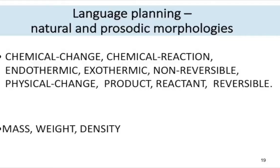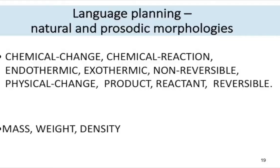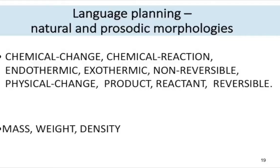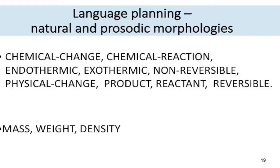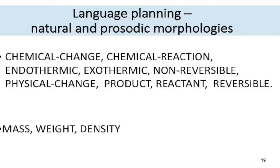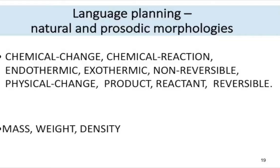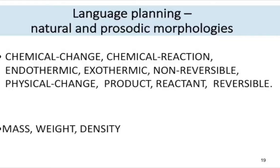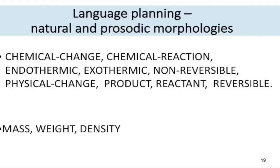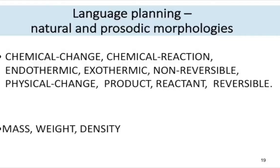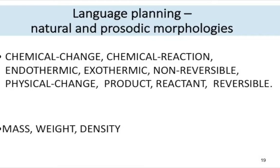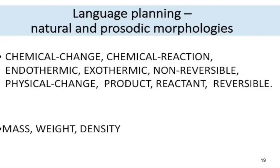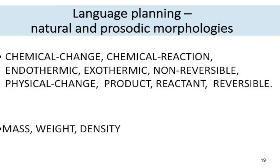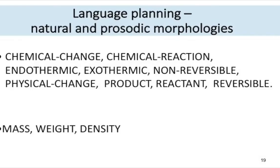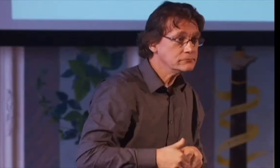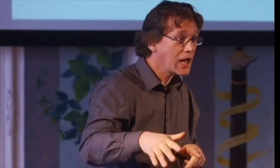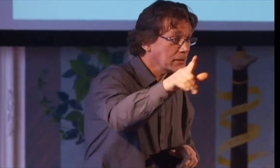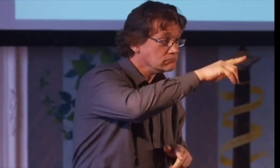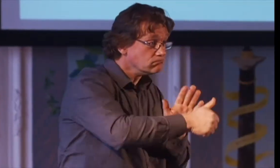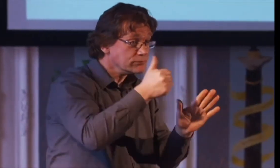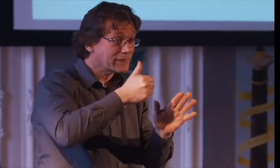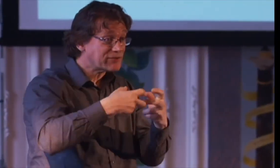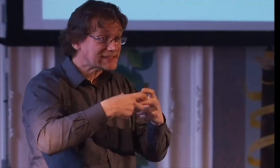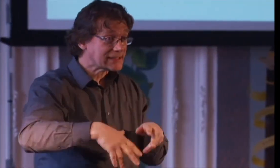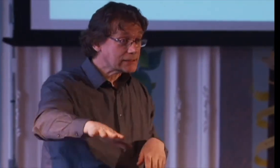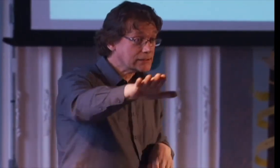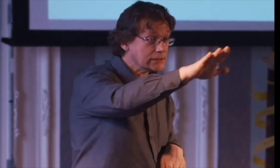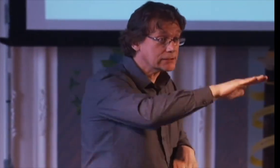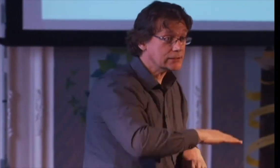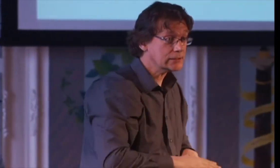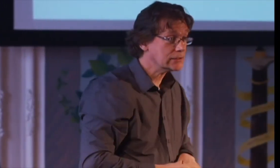If we move on to physics for some other examples. Anyone here expert in physics?